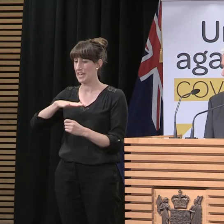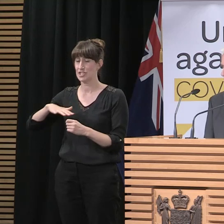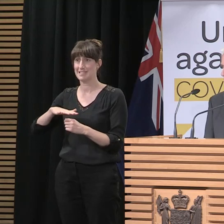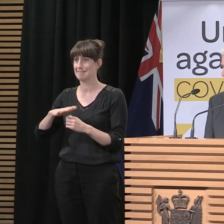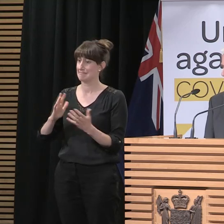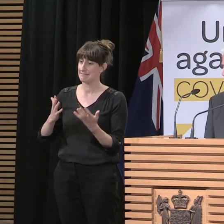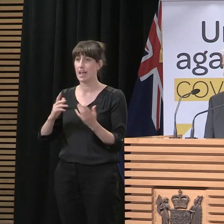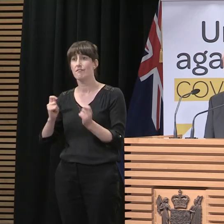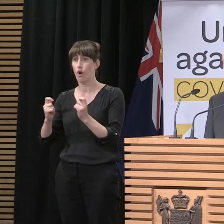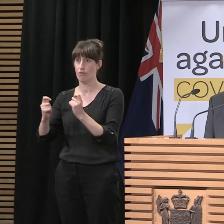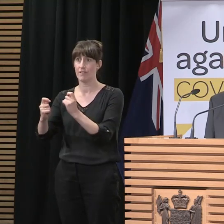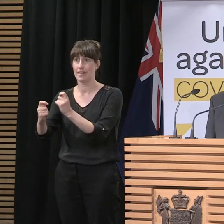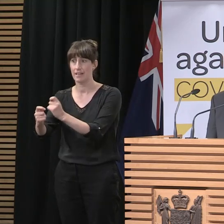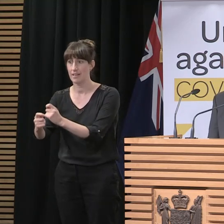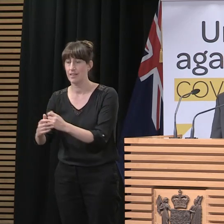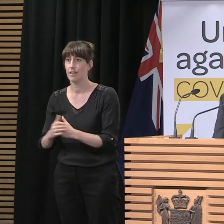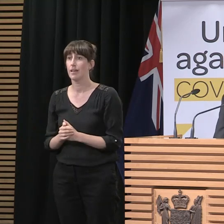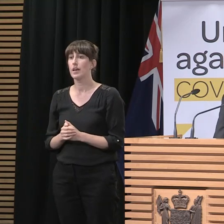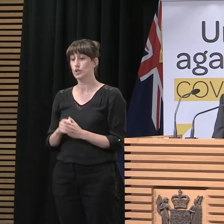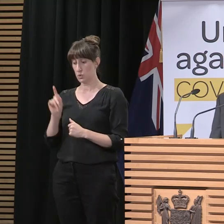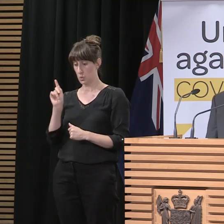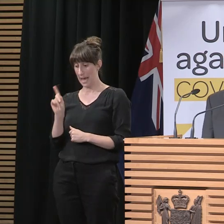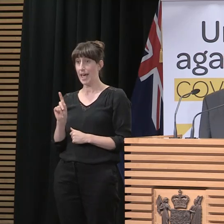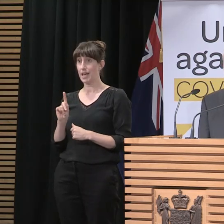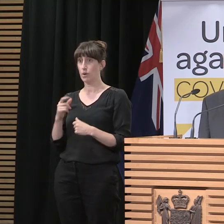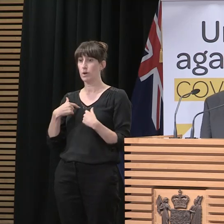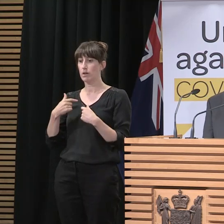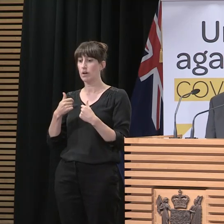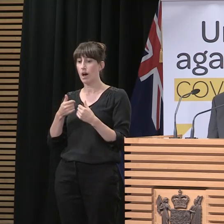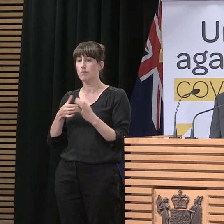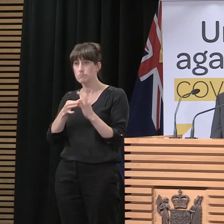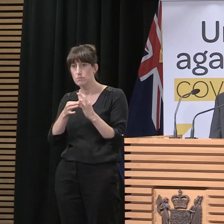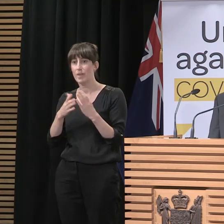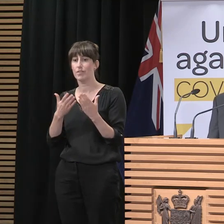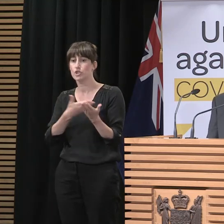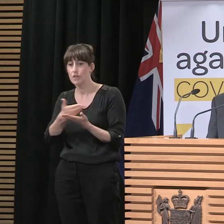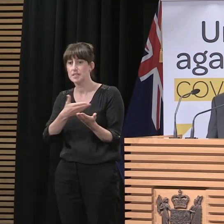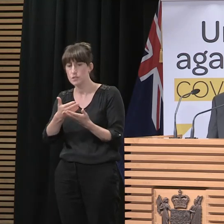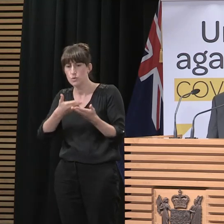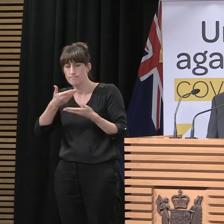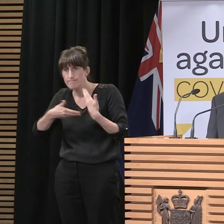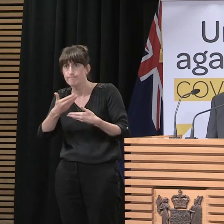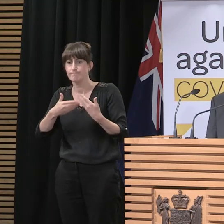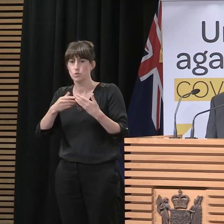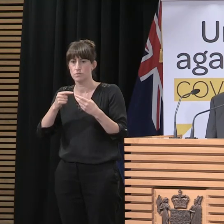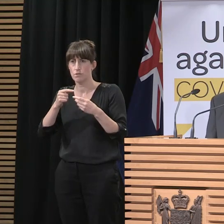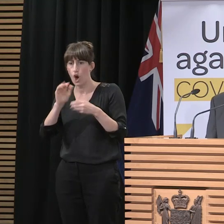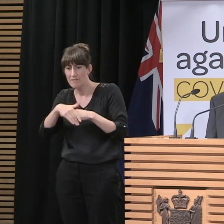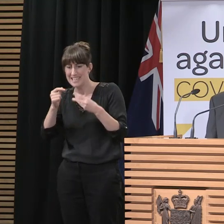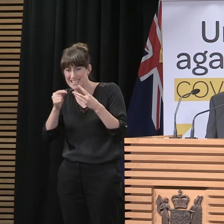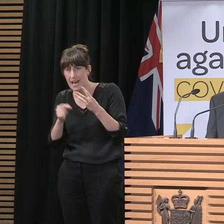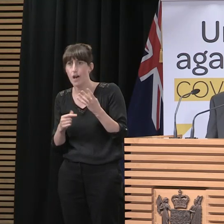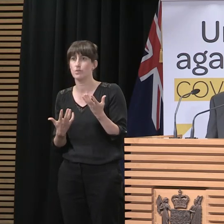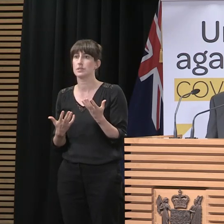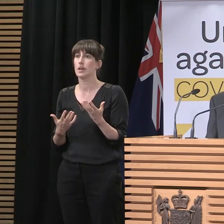We are working with firms today to identify the core essential services. We will update on the website, and we will have an